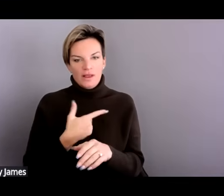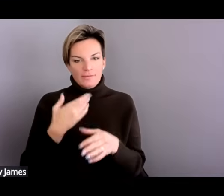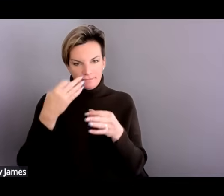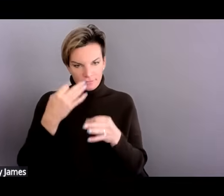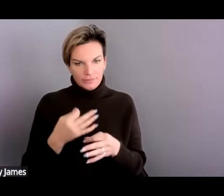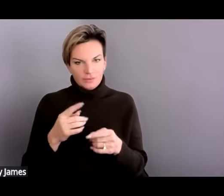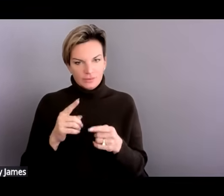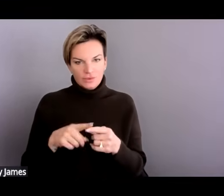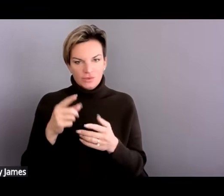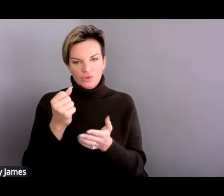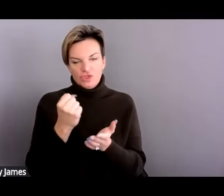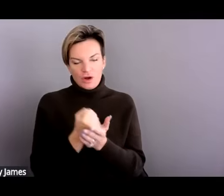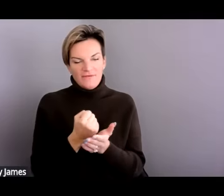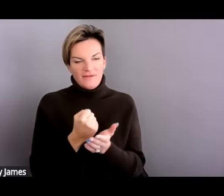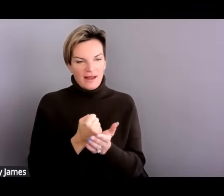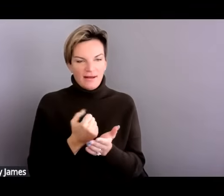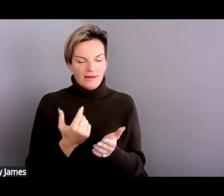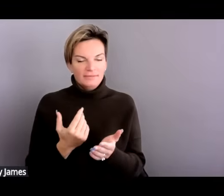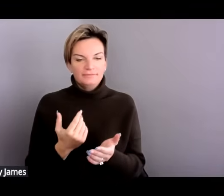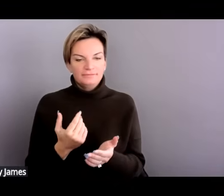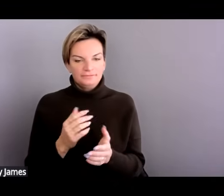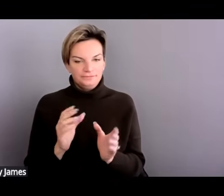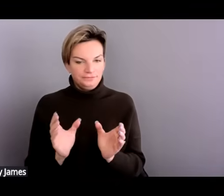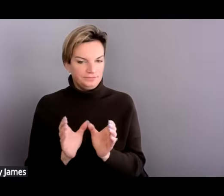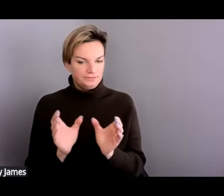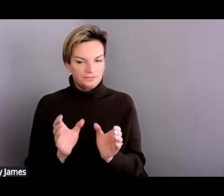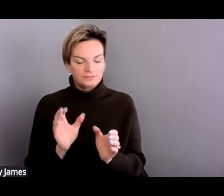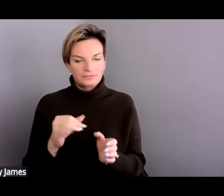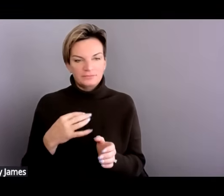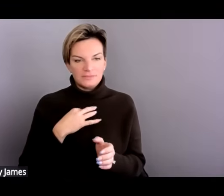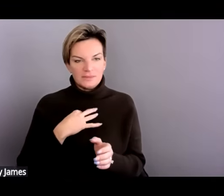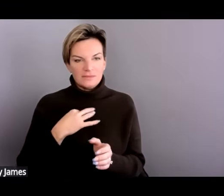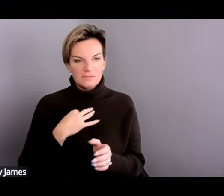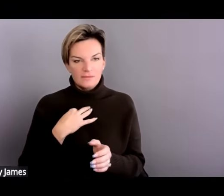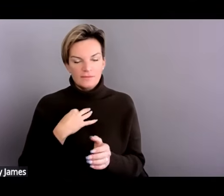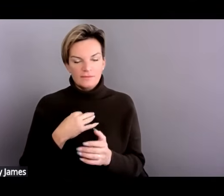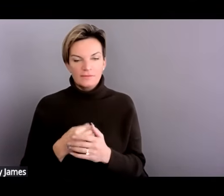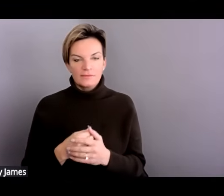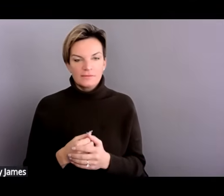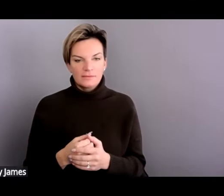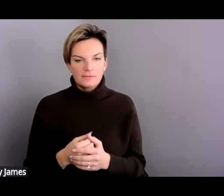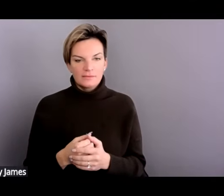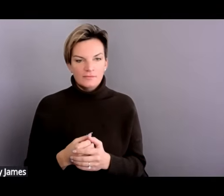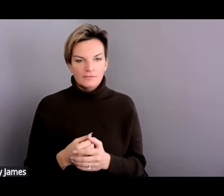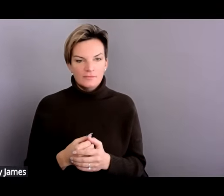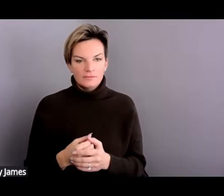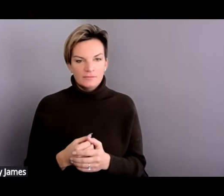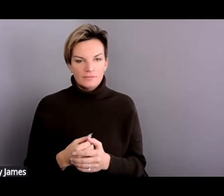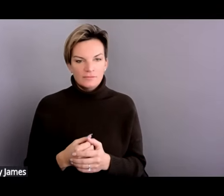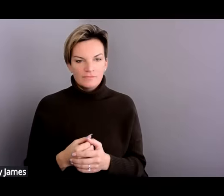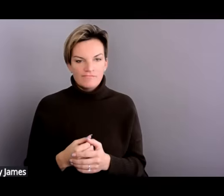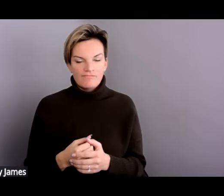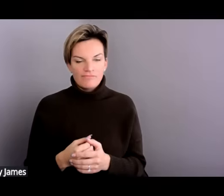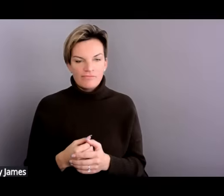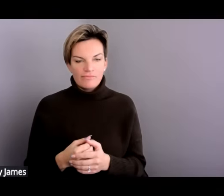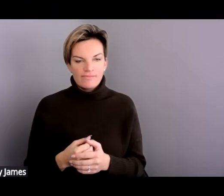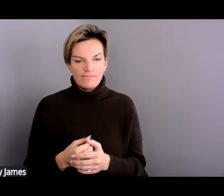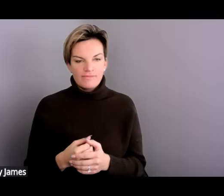certify or not to certify the candidate or ballot question. And as you